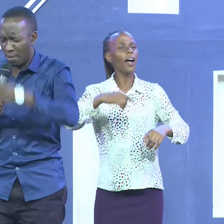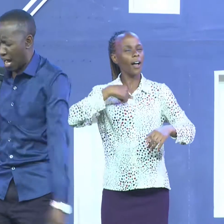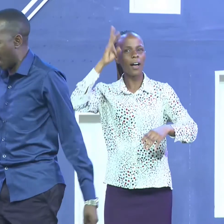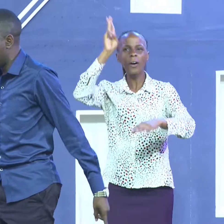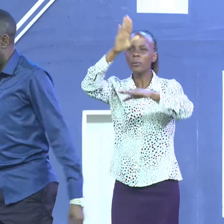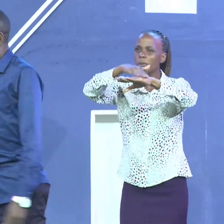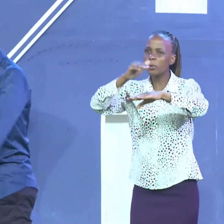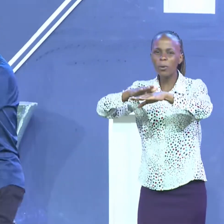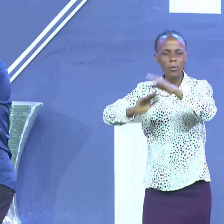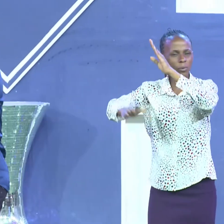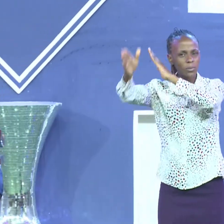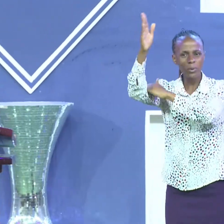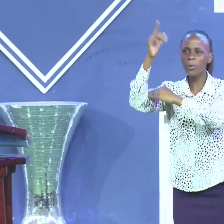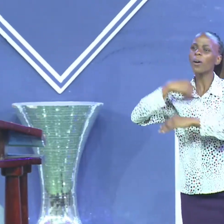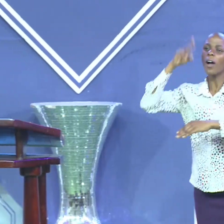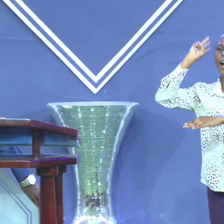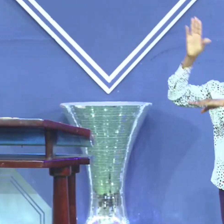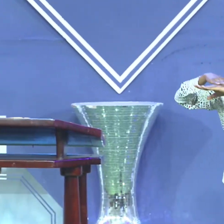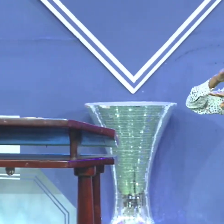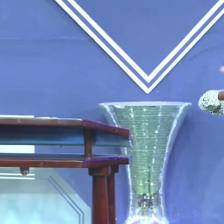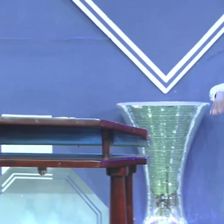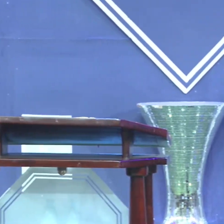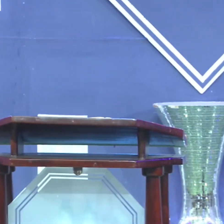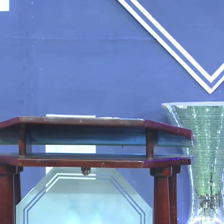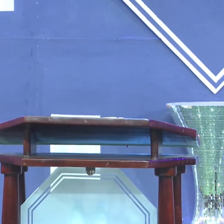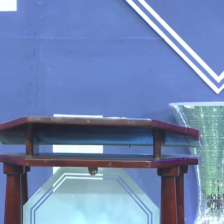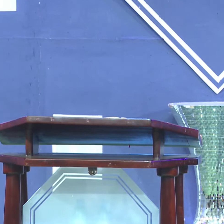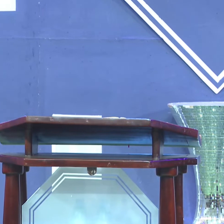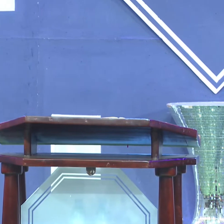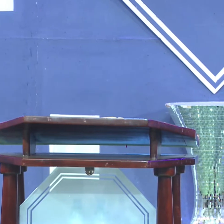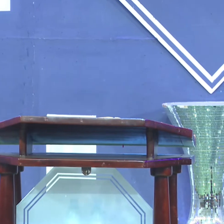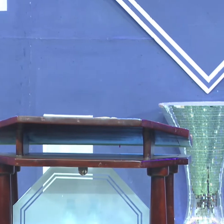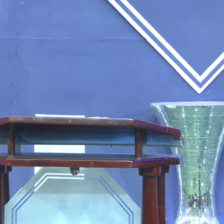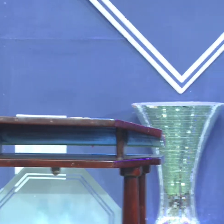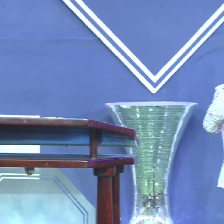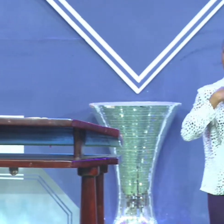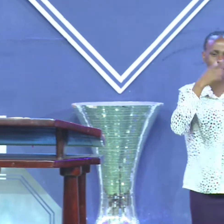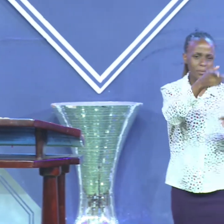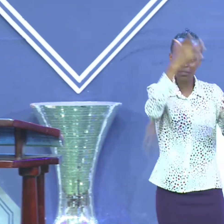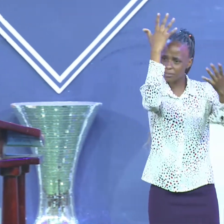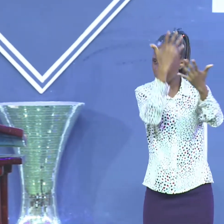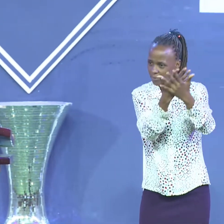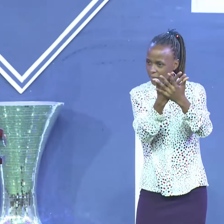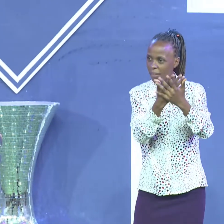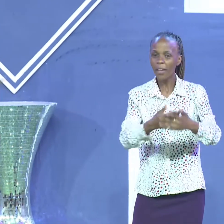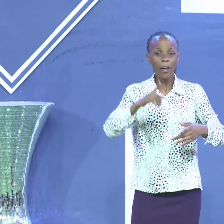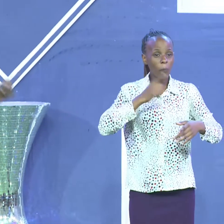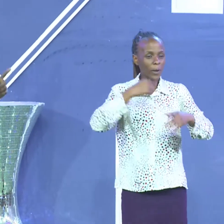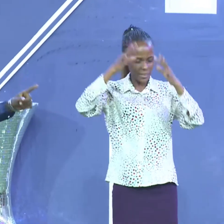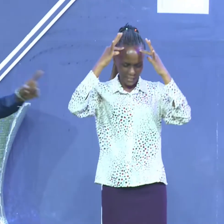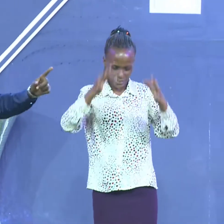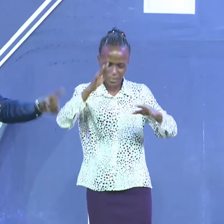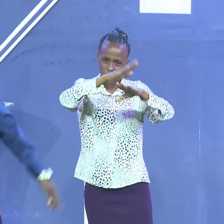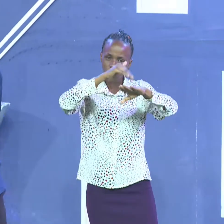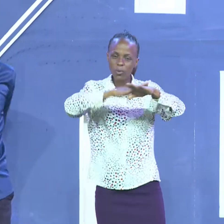prison. I said, I'll call upon the Lord. I'll call upon God. And He'll take me out of this prison. Friend, when